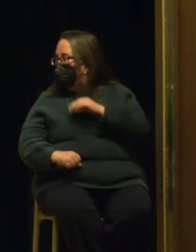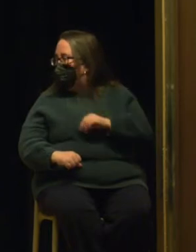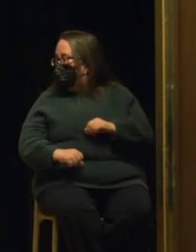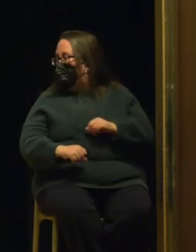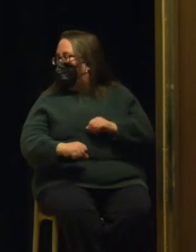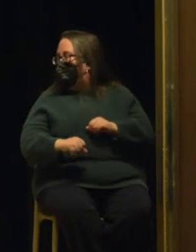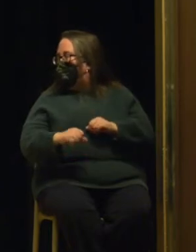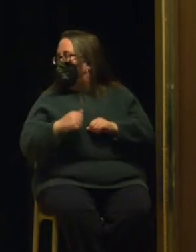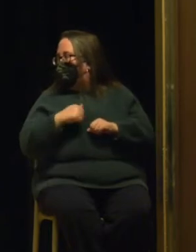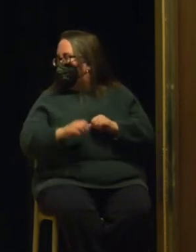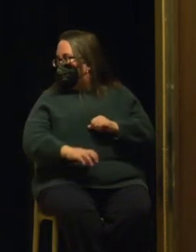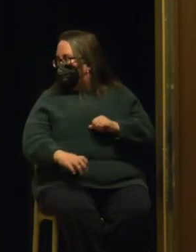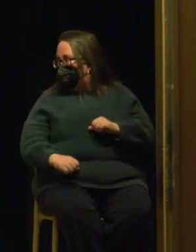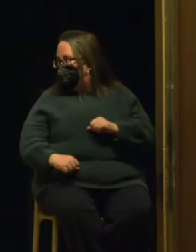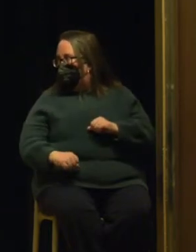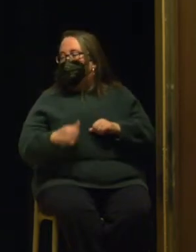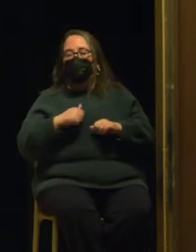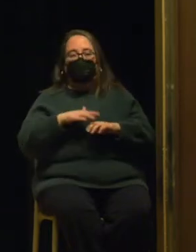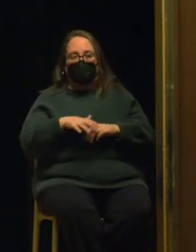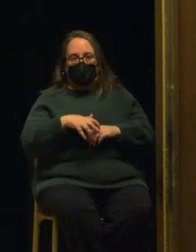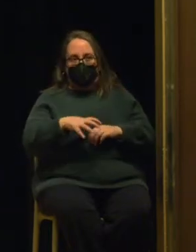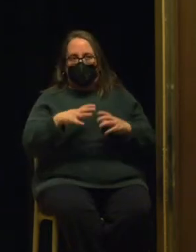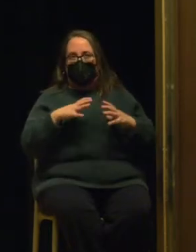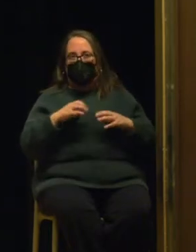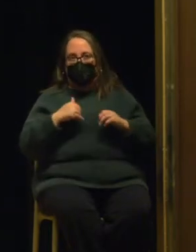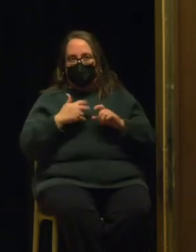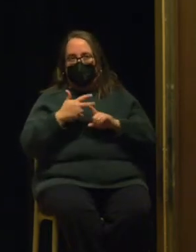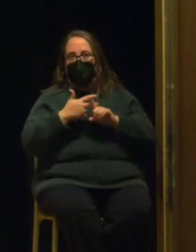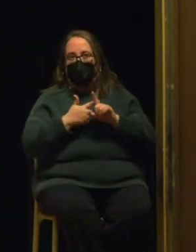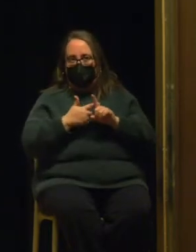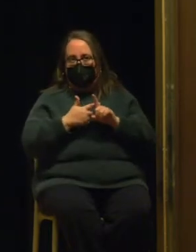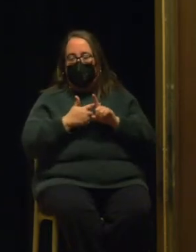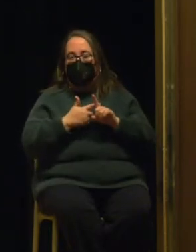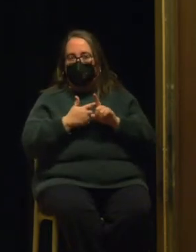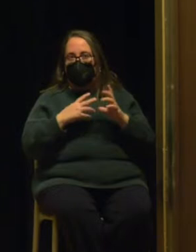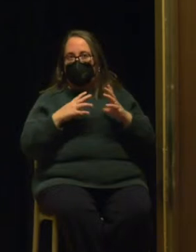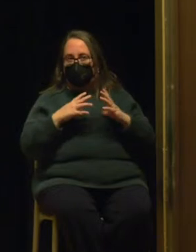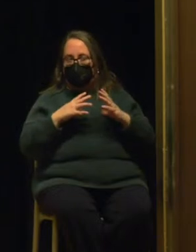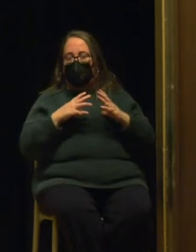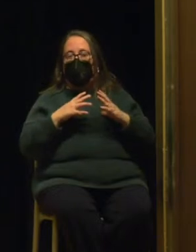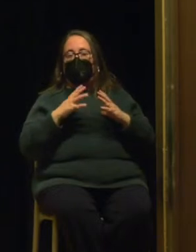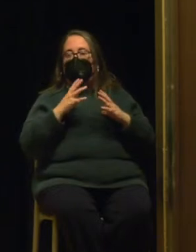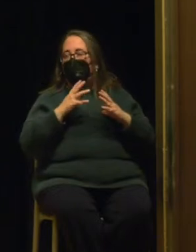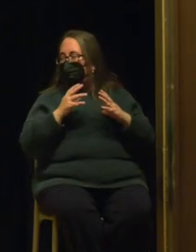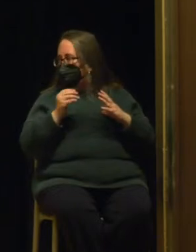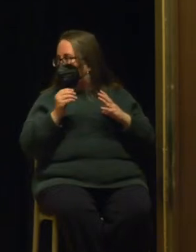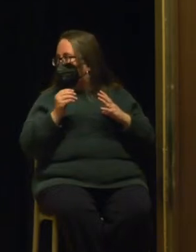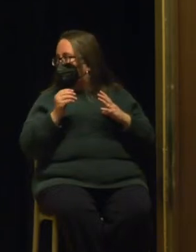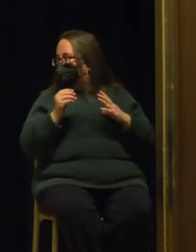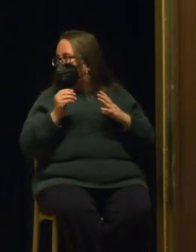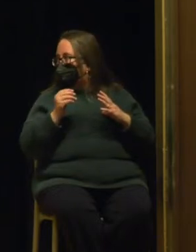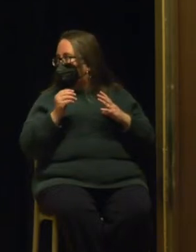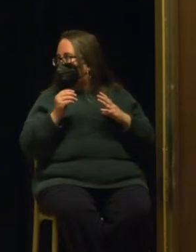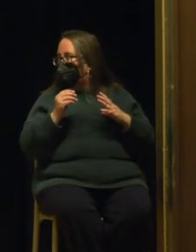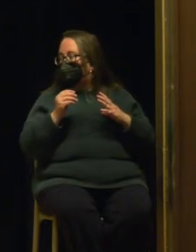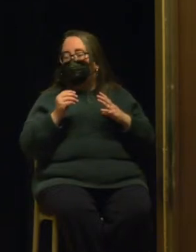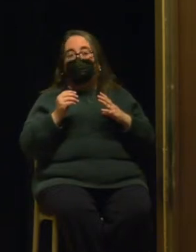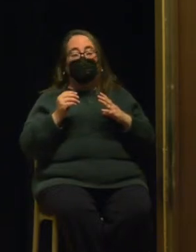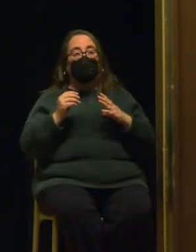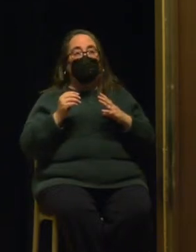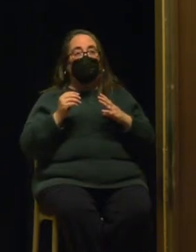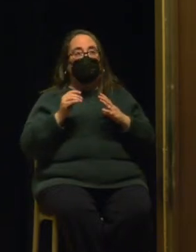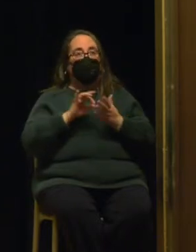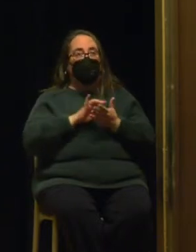a cesarean, I was still on maternity leave, I had 3 months of maternity leave, and 8 weeks into it,